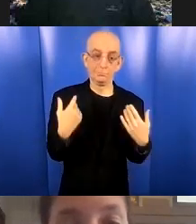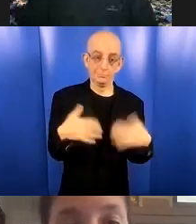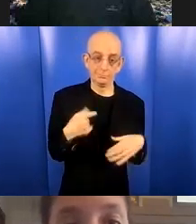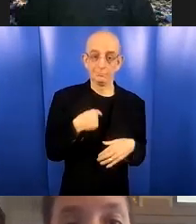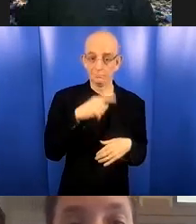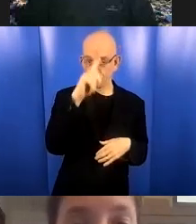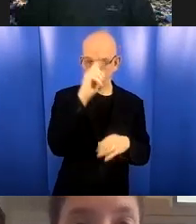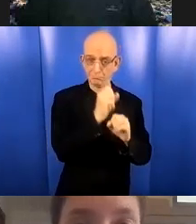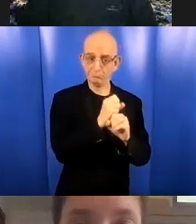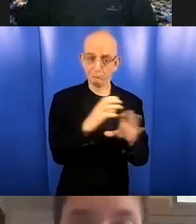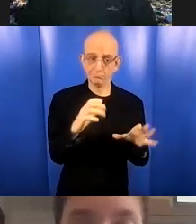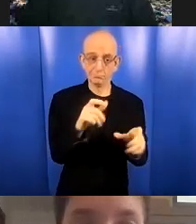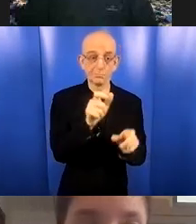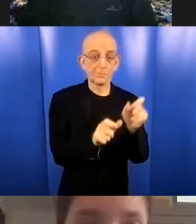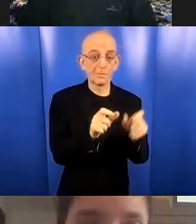countries.